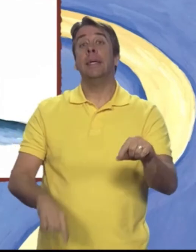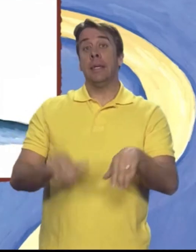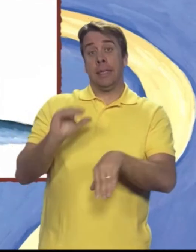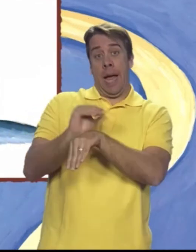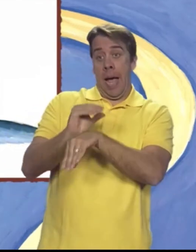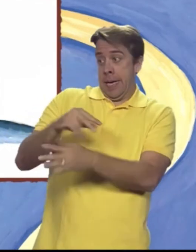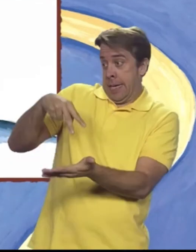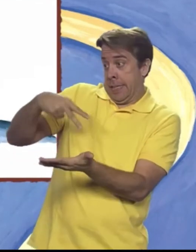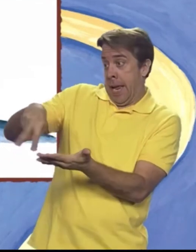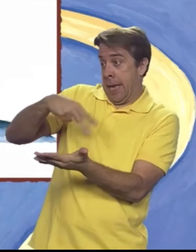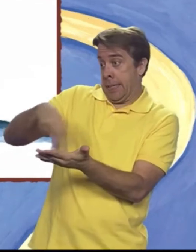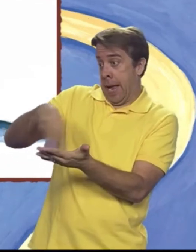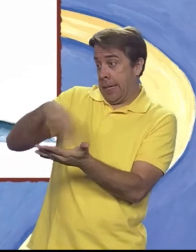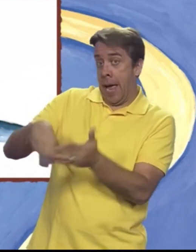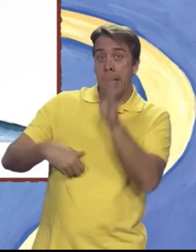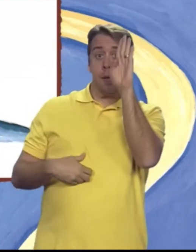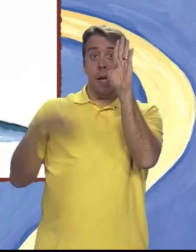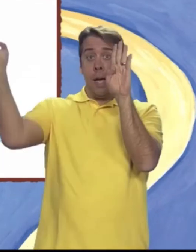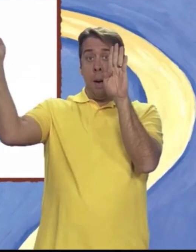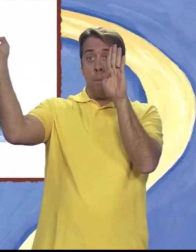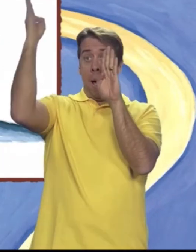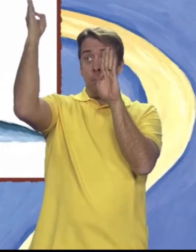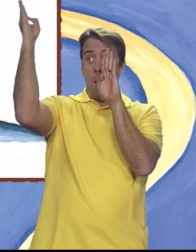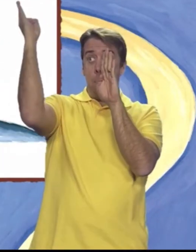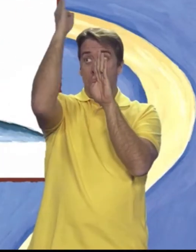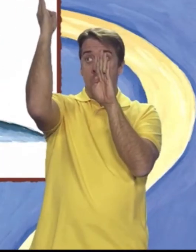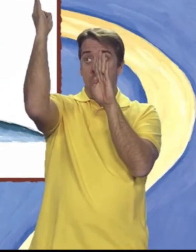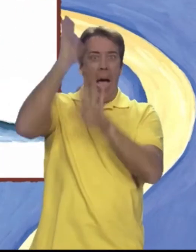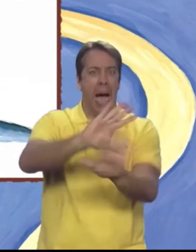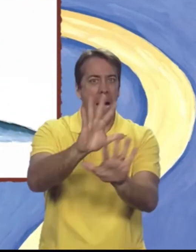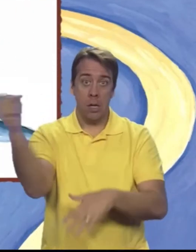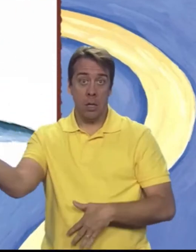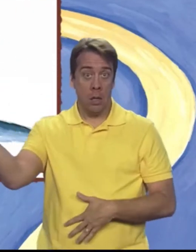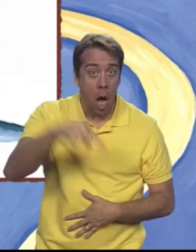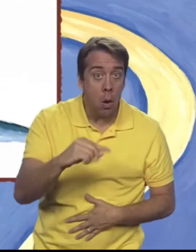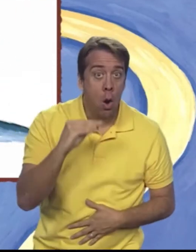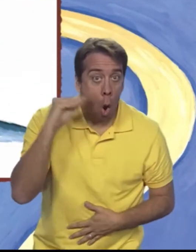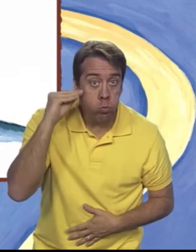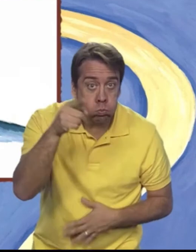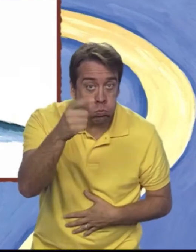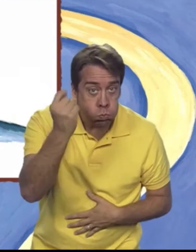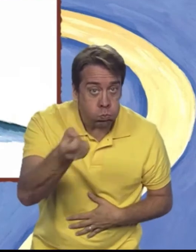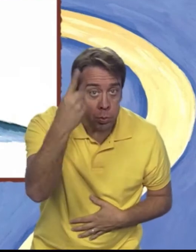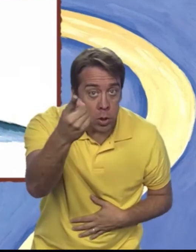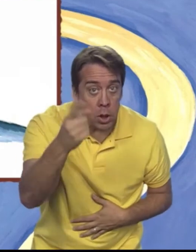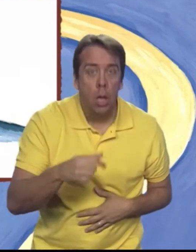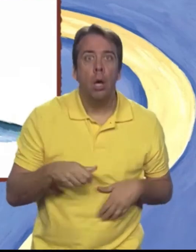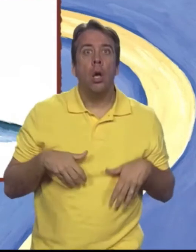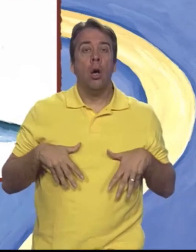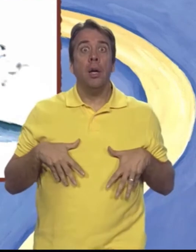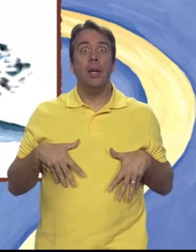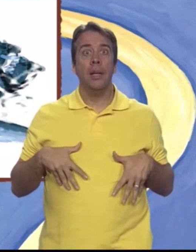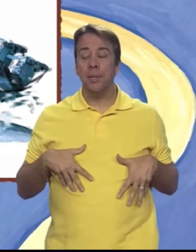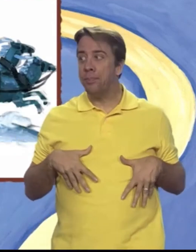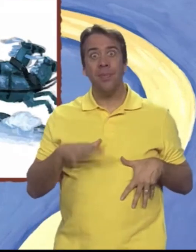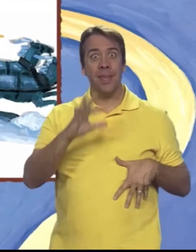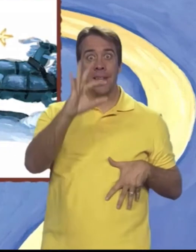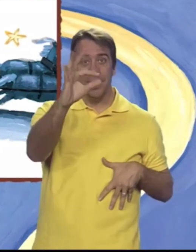Cinderella nodded. Right, time to go. You mustn't be late. And Cinderella